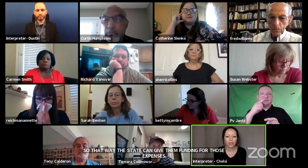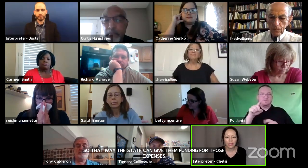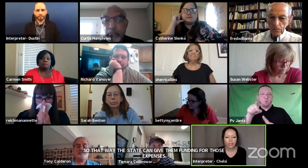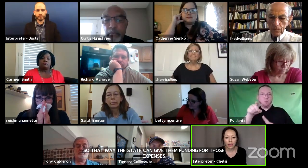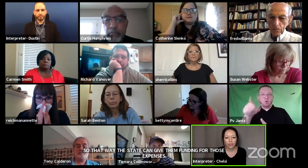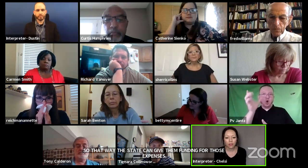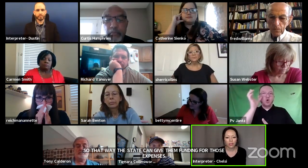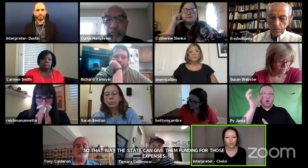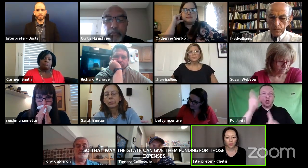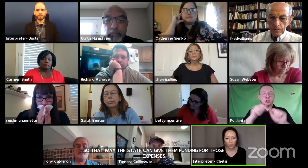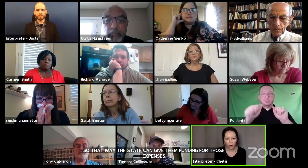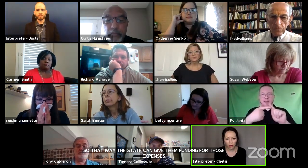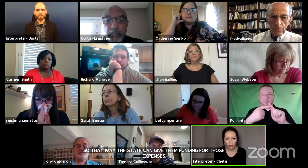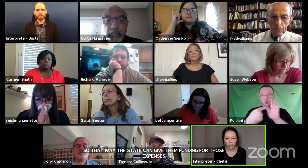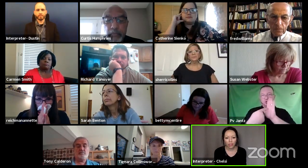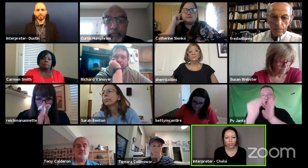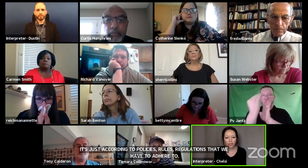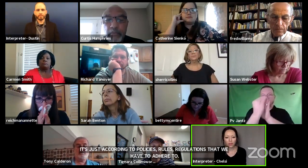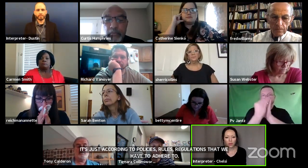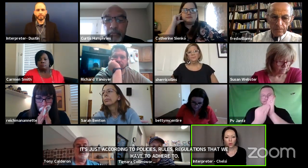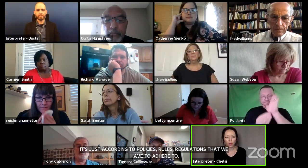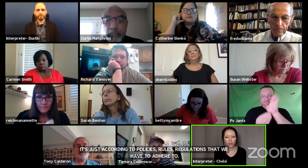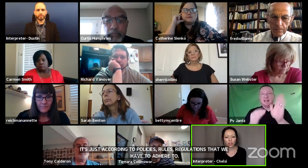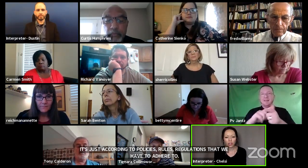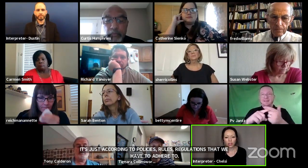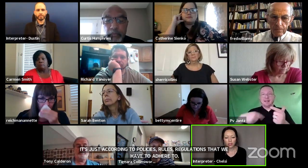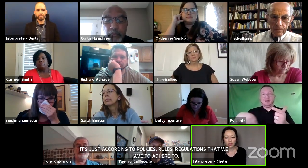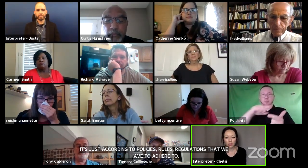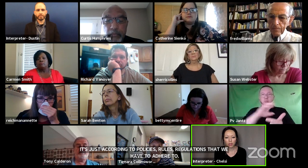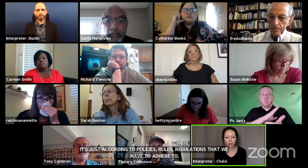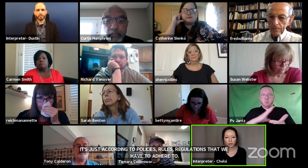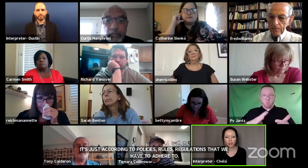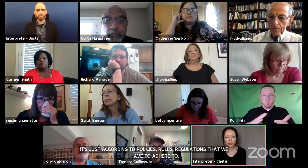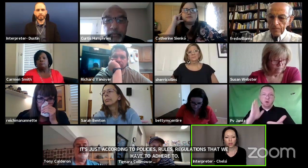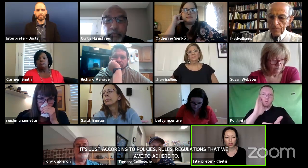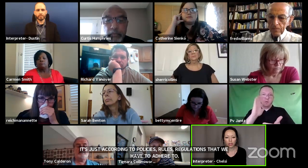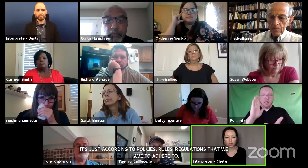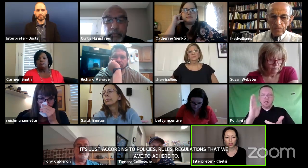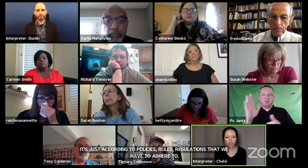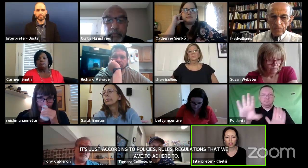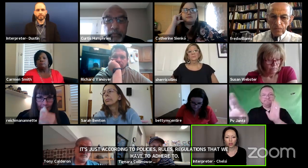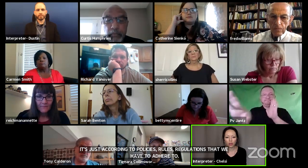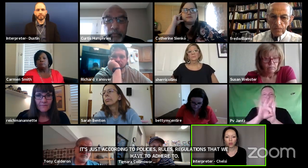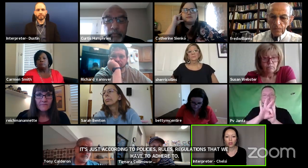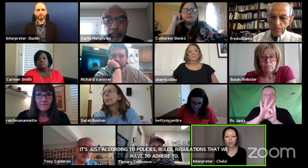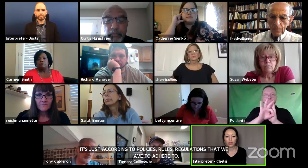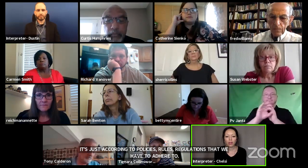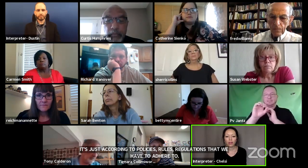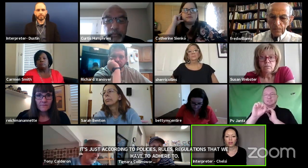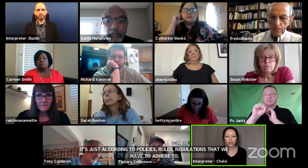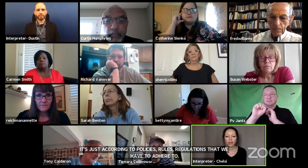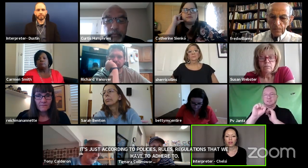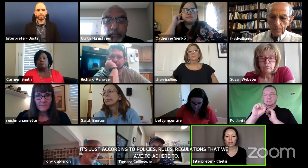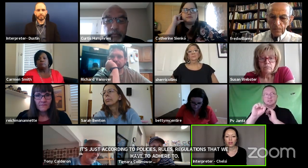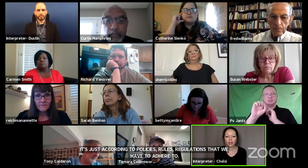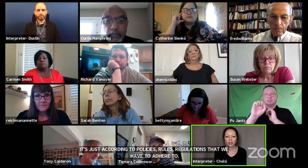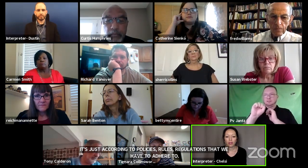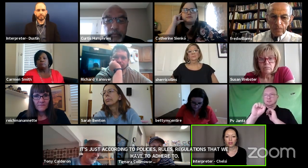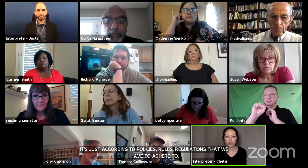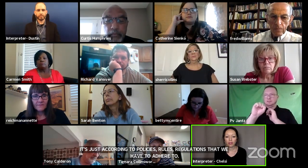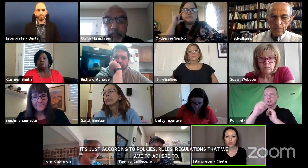So the intent of this form is for Curtis to be able to document and show